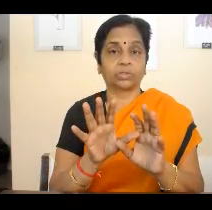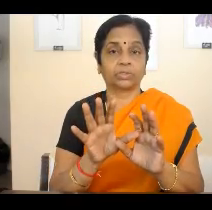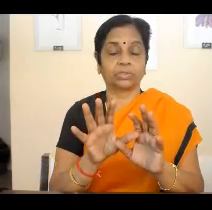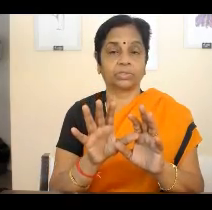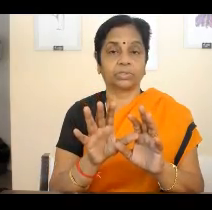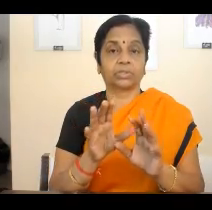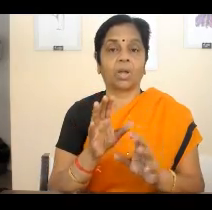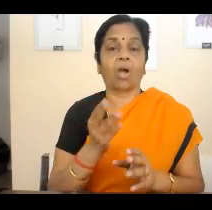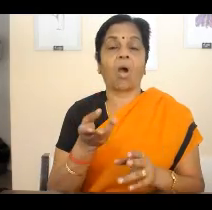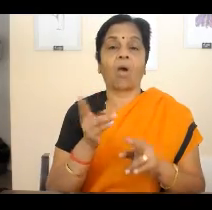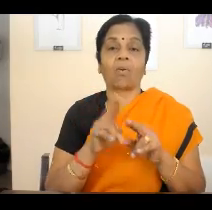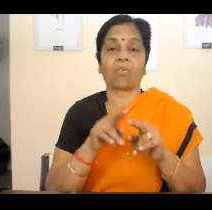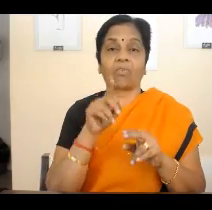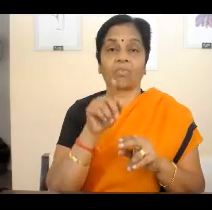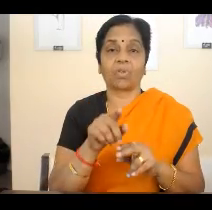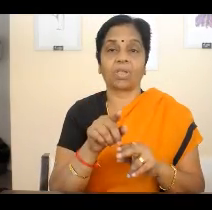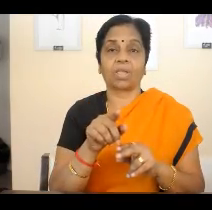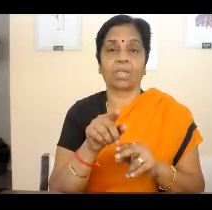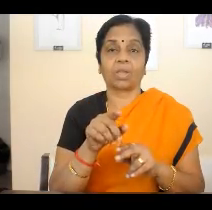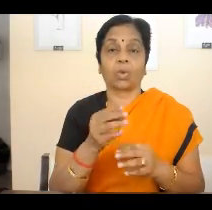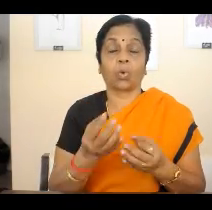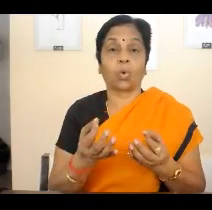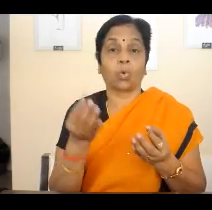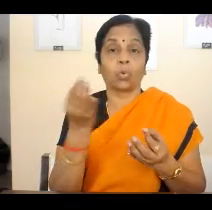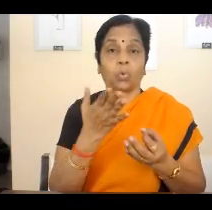a undue burden.